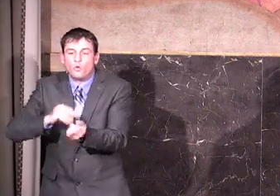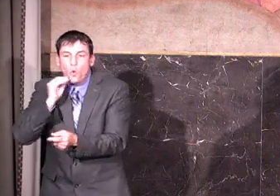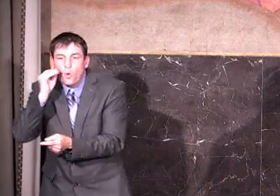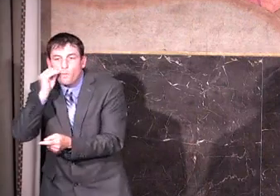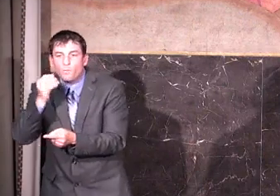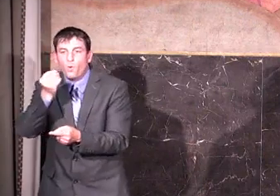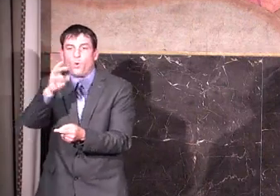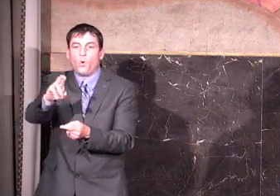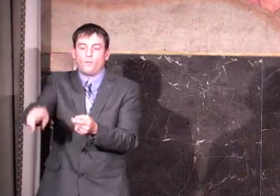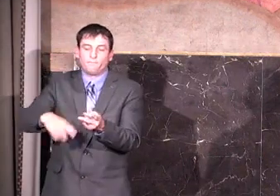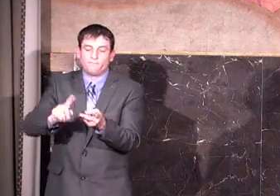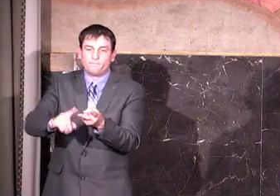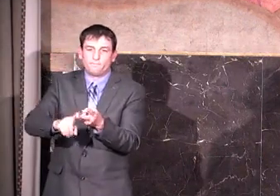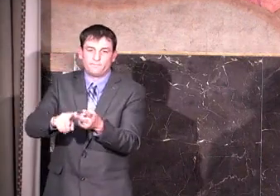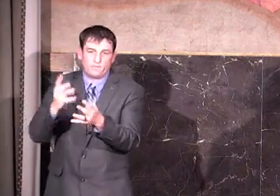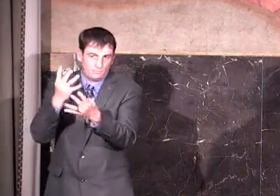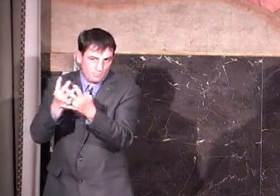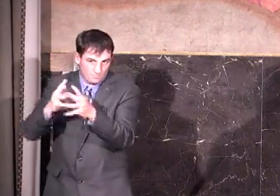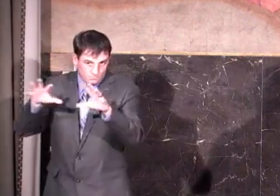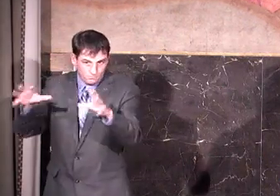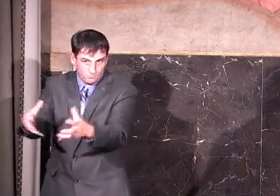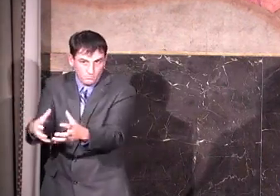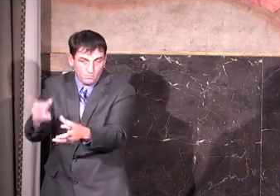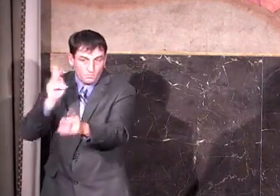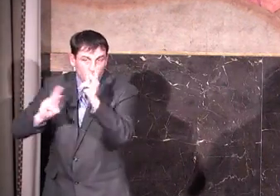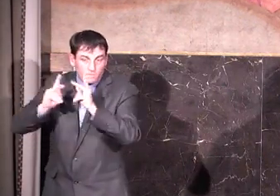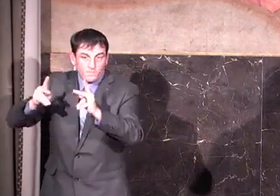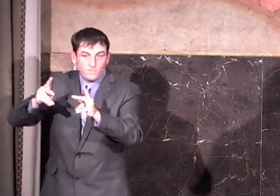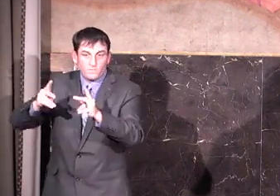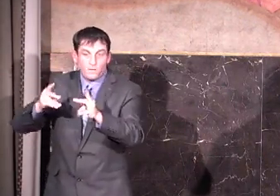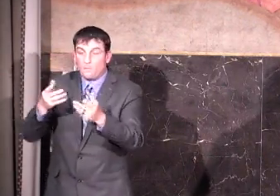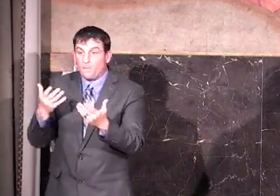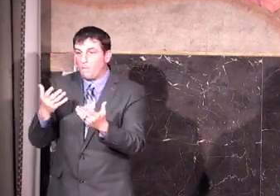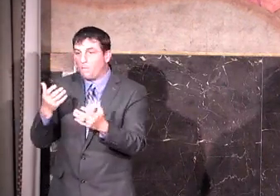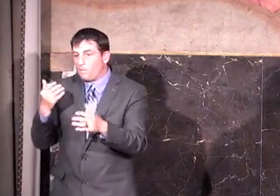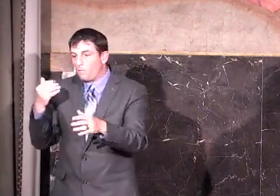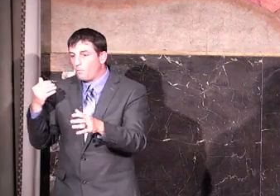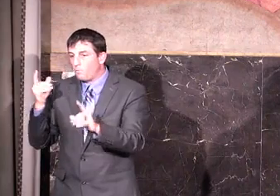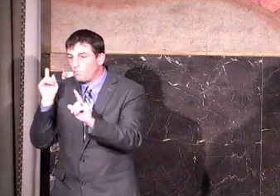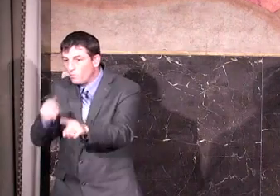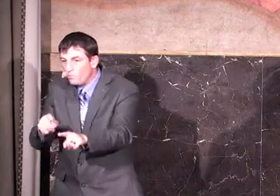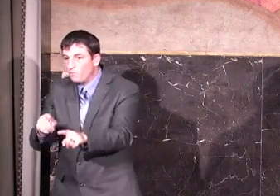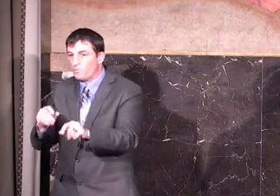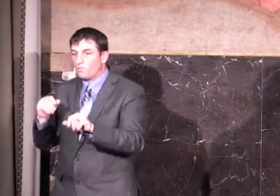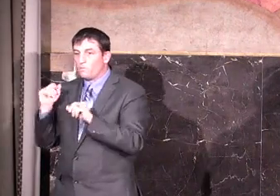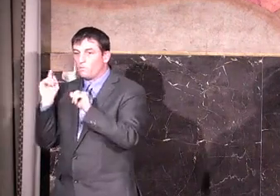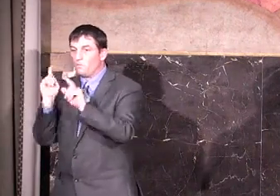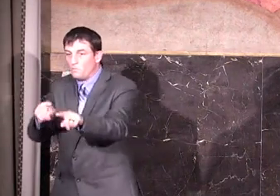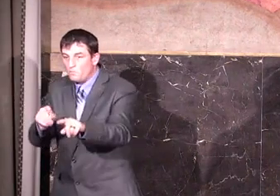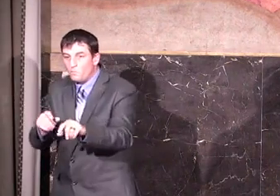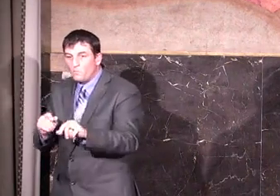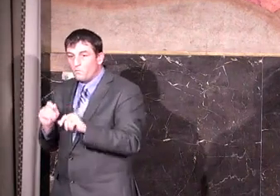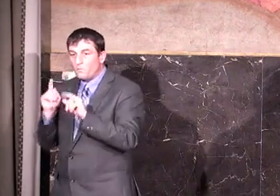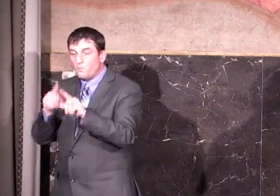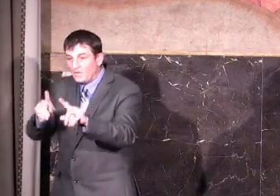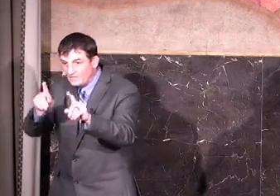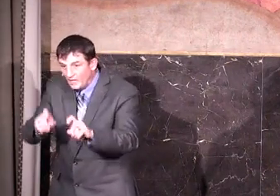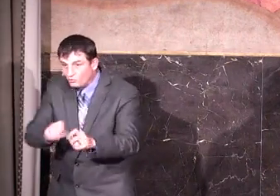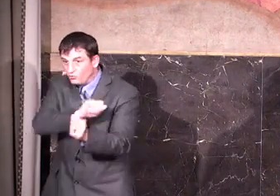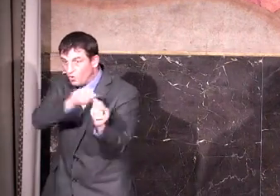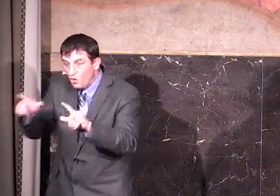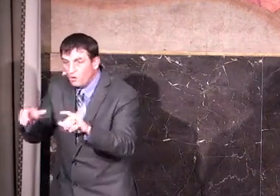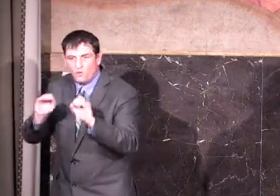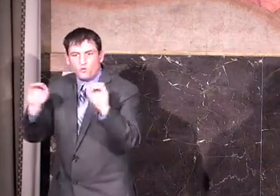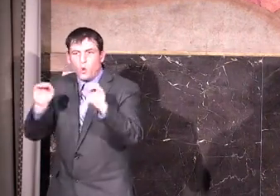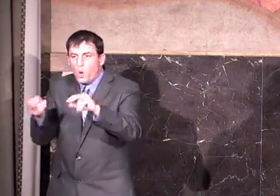incarcerated population where multiple times we see that there's no change in the number of cases, we don't see any new